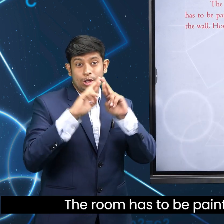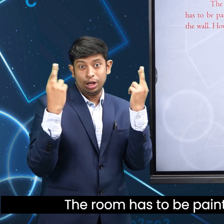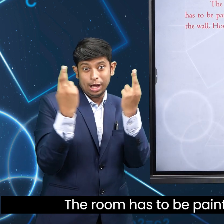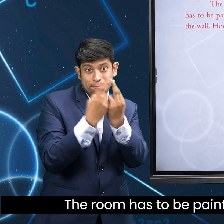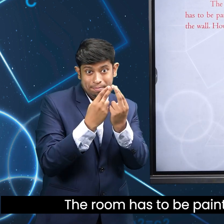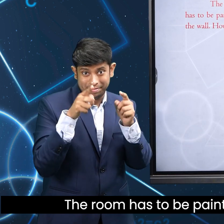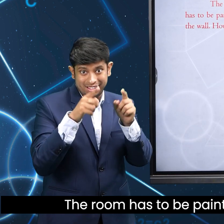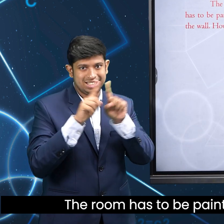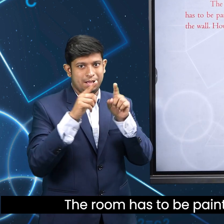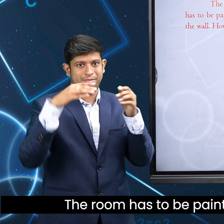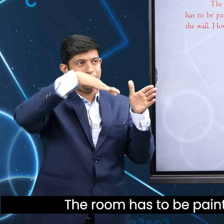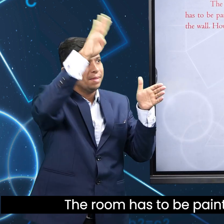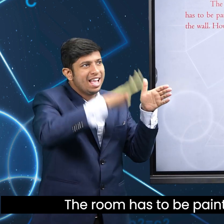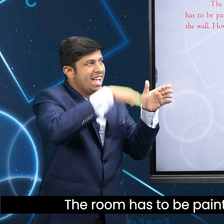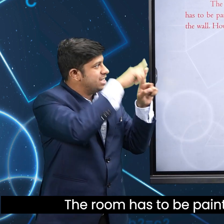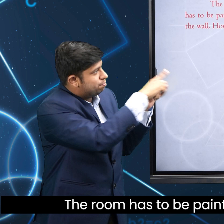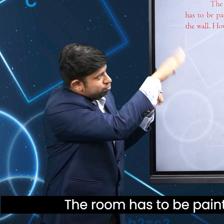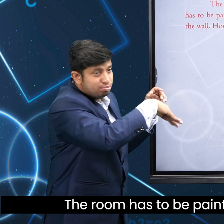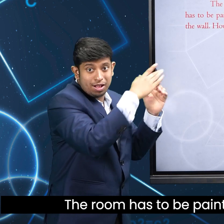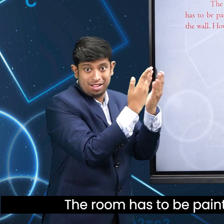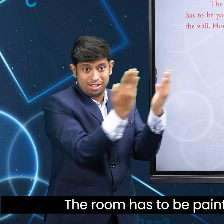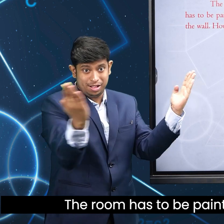The room has to be painted along with the ceiling and base.